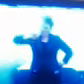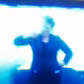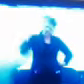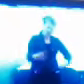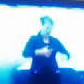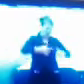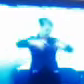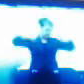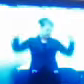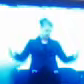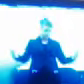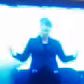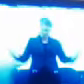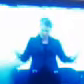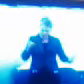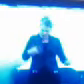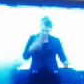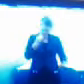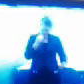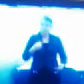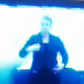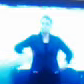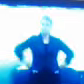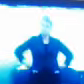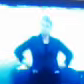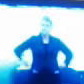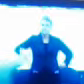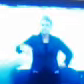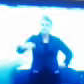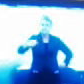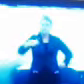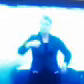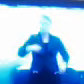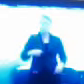And the man said, Whoa, you are really big, what have you been eating?